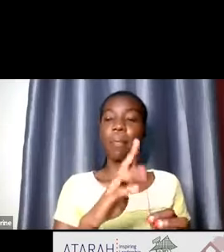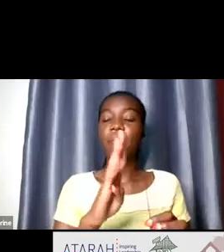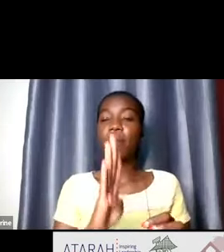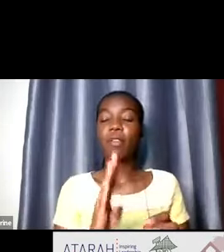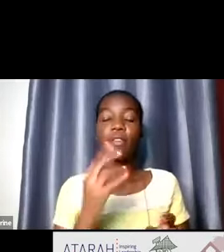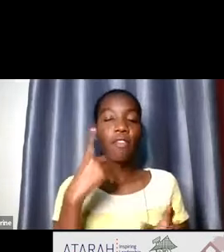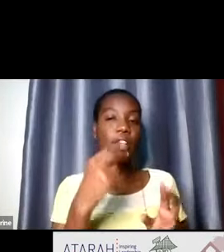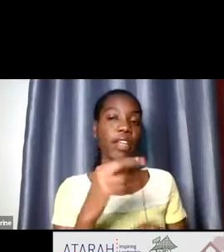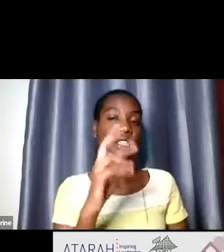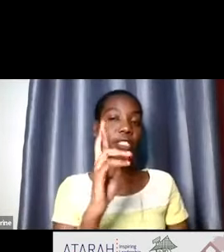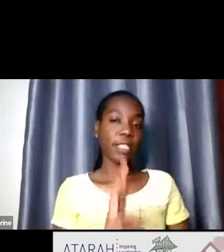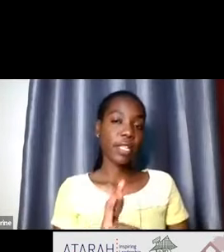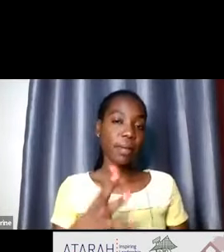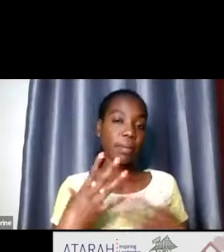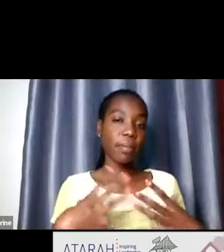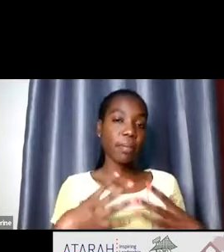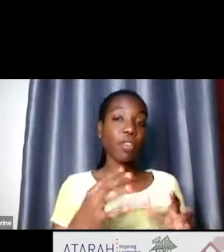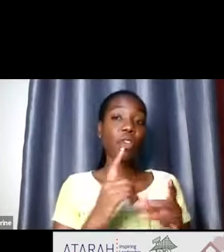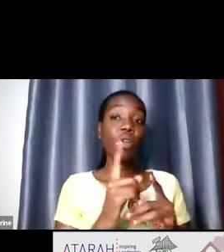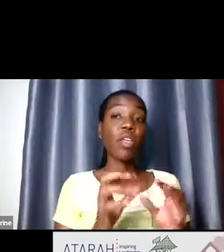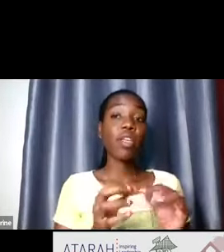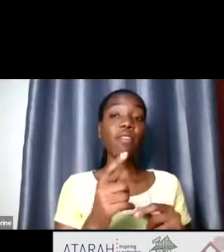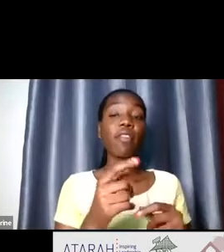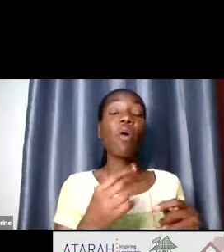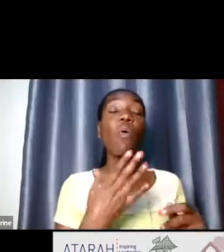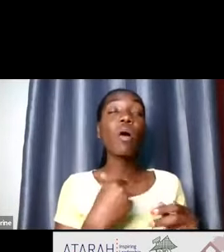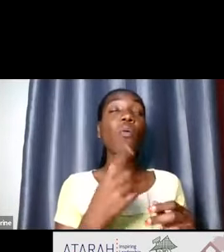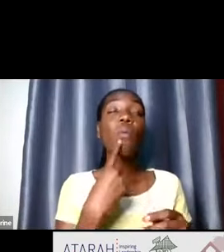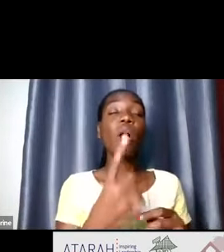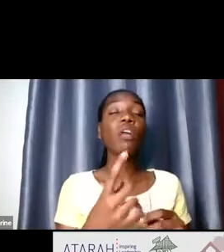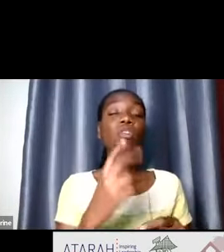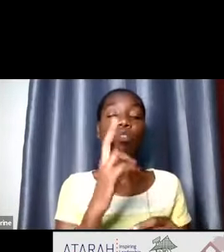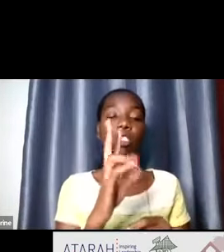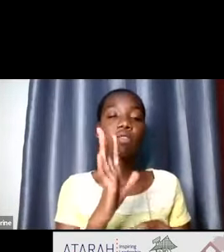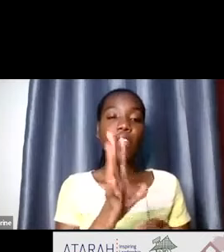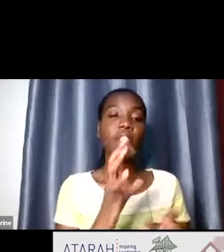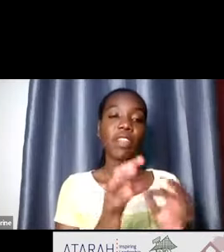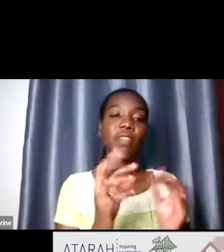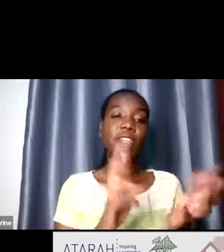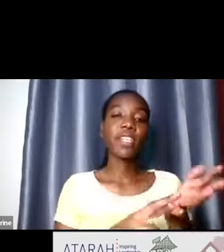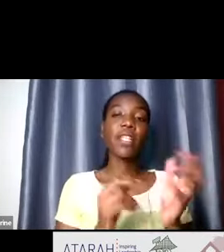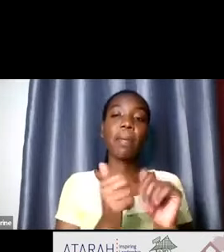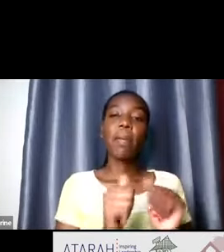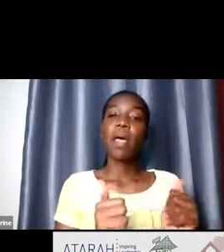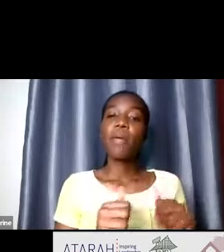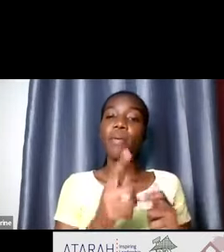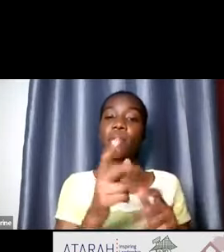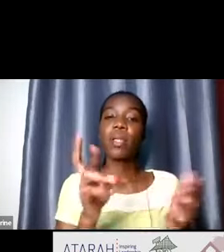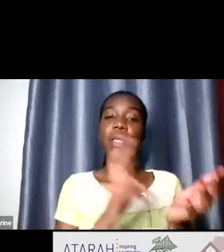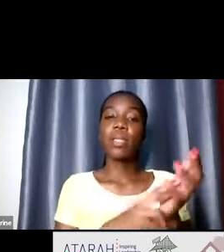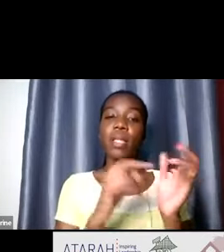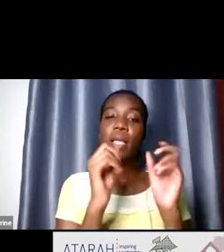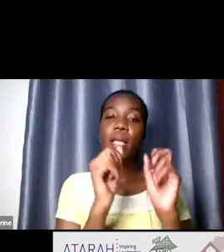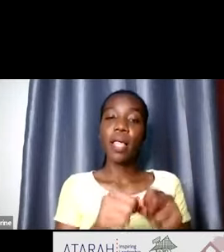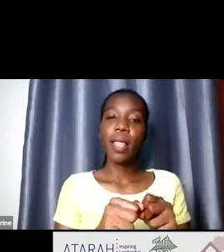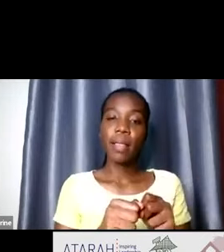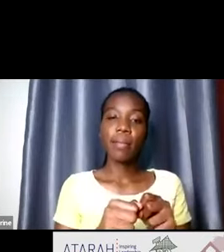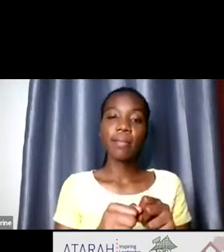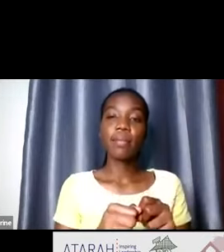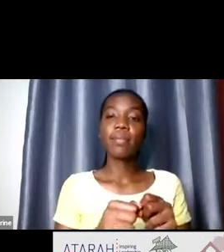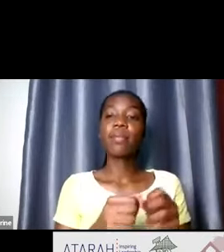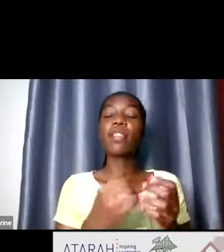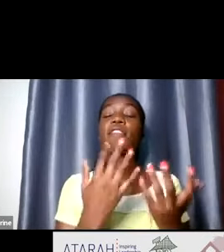has a limit of 125. So if you haven't registered, please do so tonight, so that we can see you tomorrow at the fireside